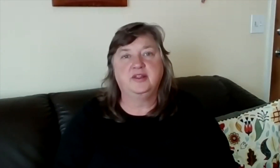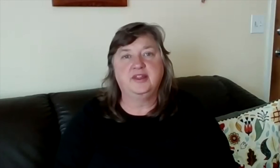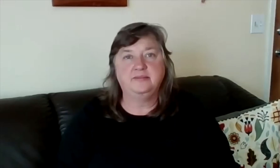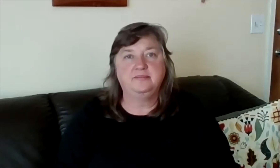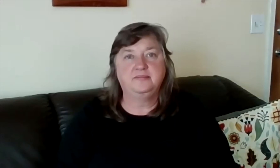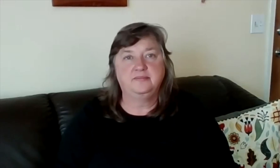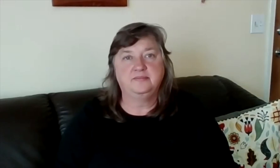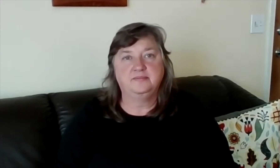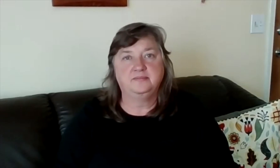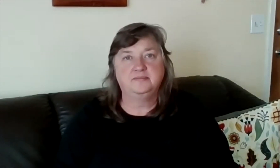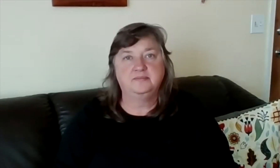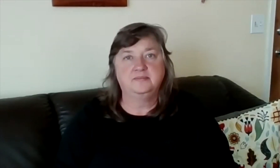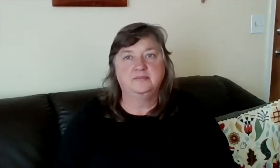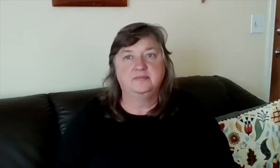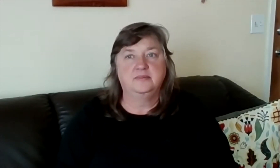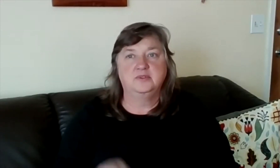that. So